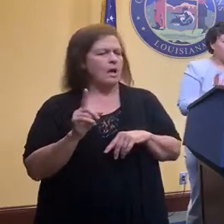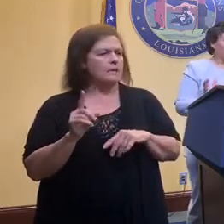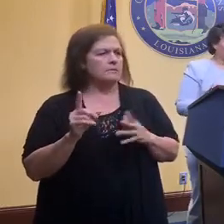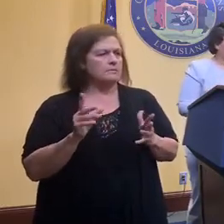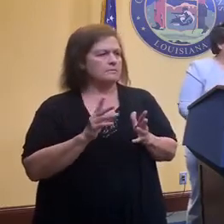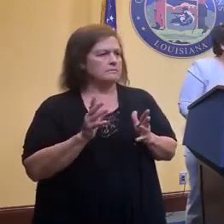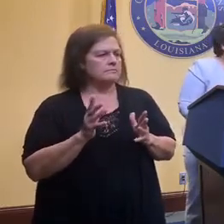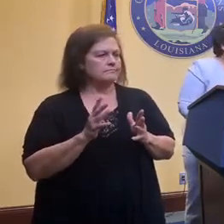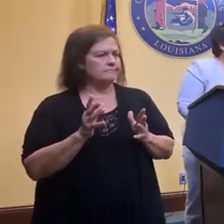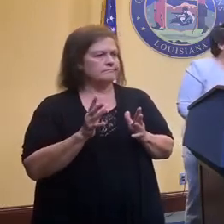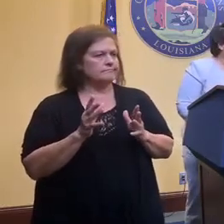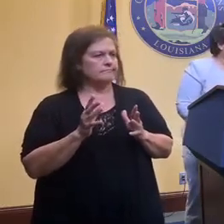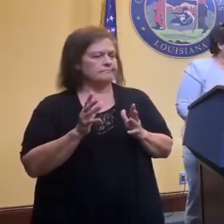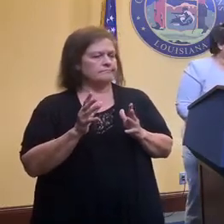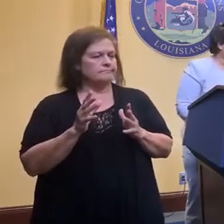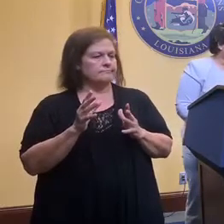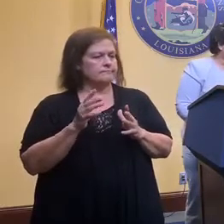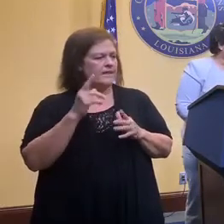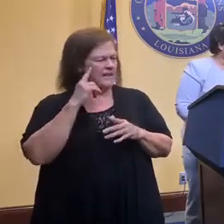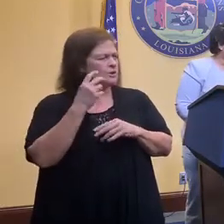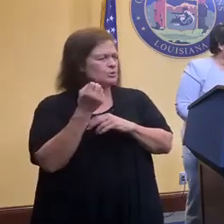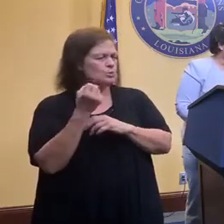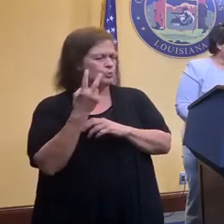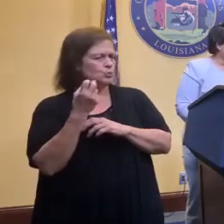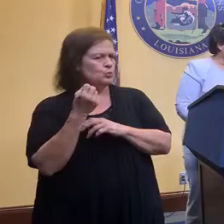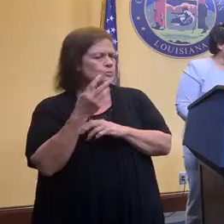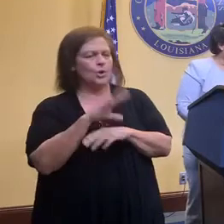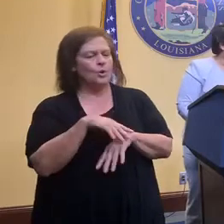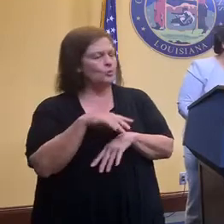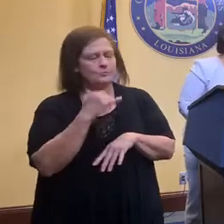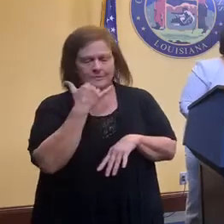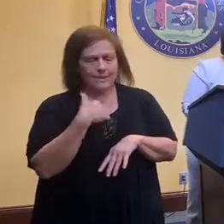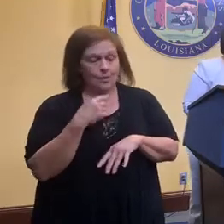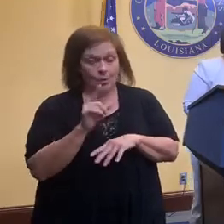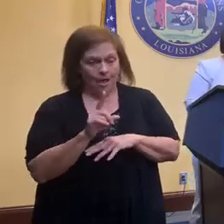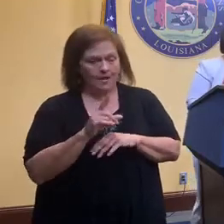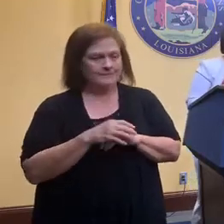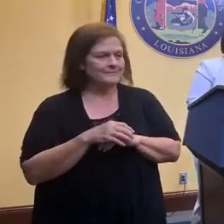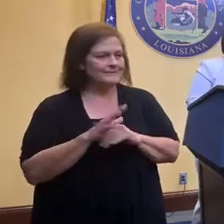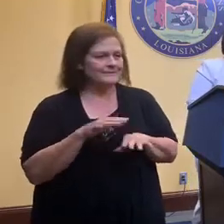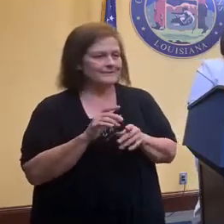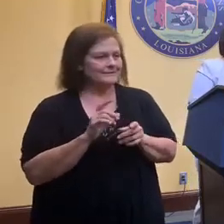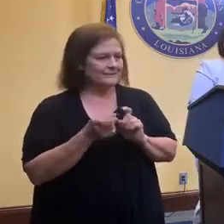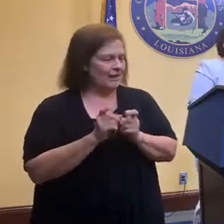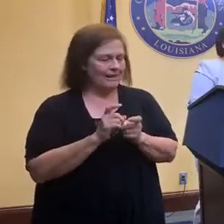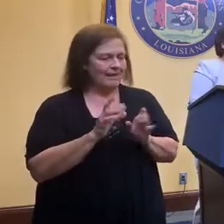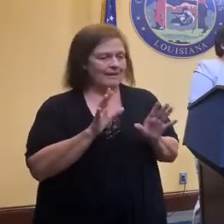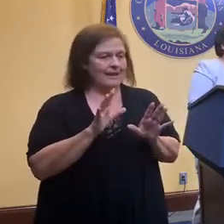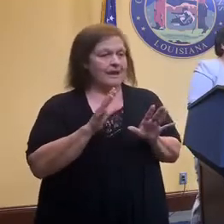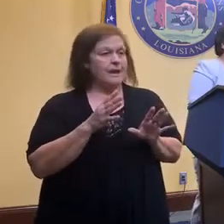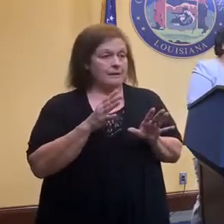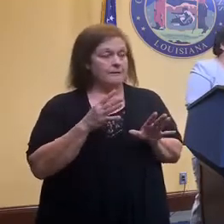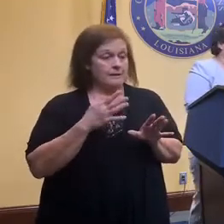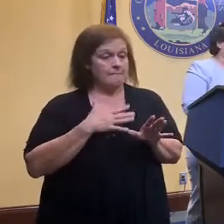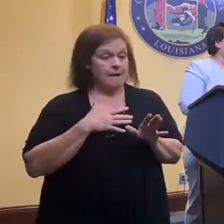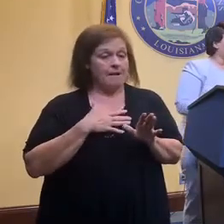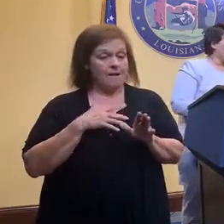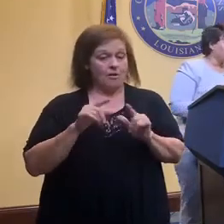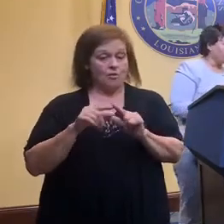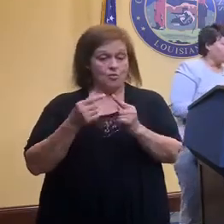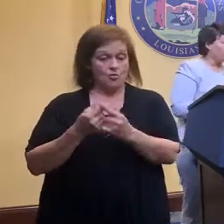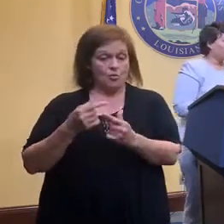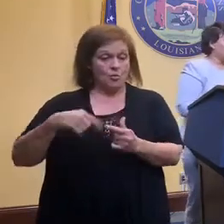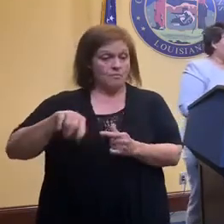and 1. Believe it's at noon. No, it's not, it's at 1. Let's change it up. So my hospitality call